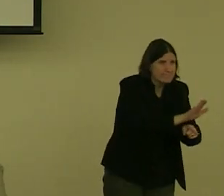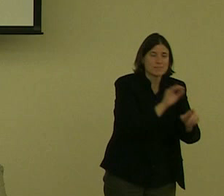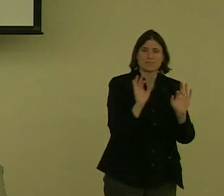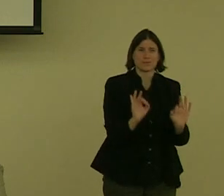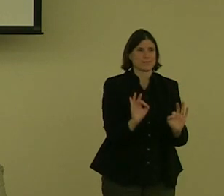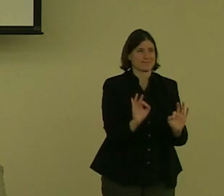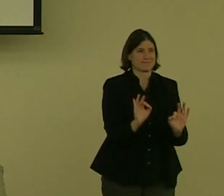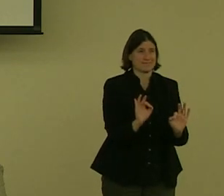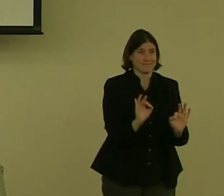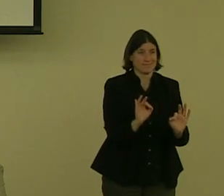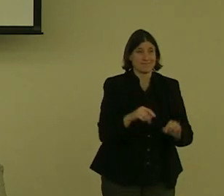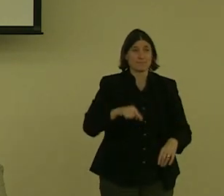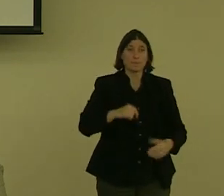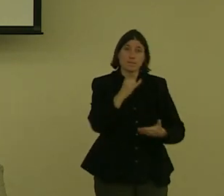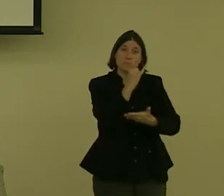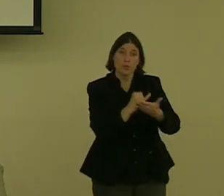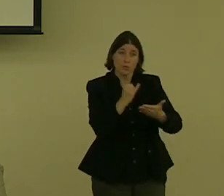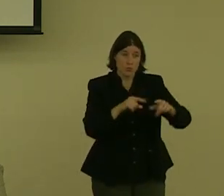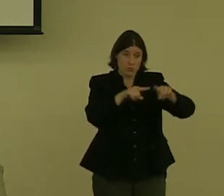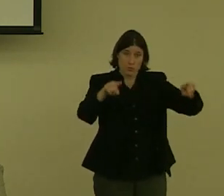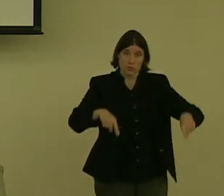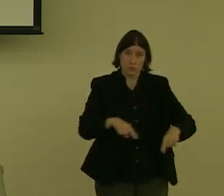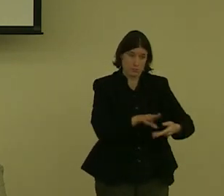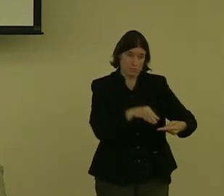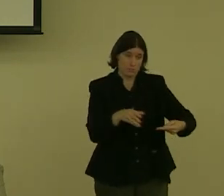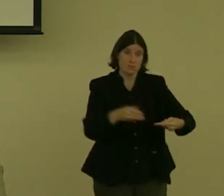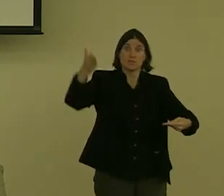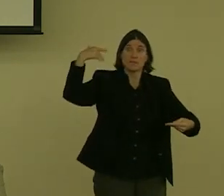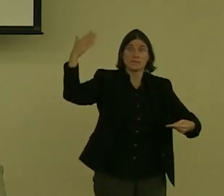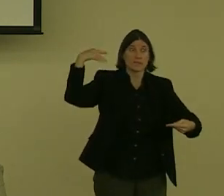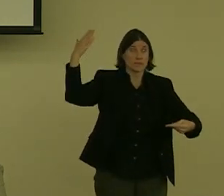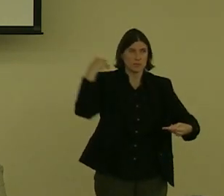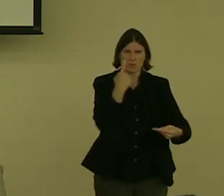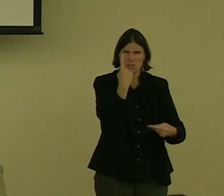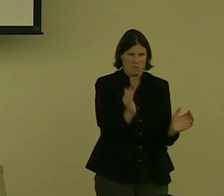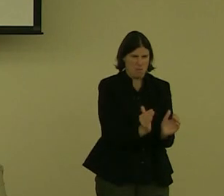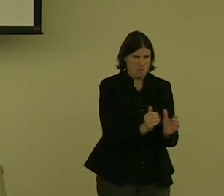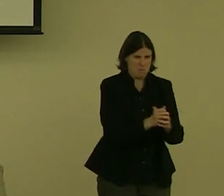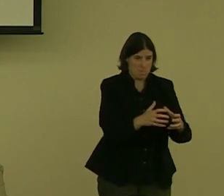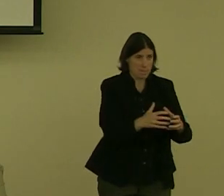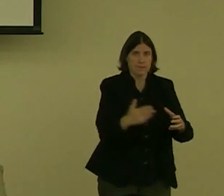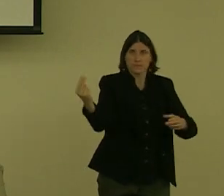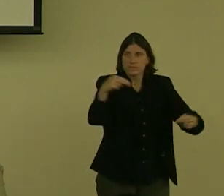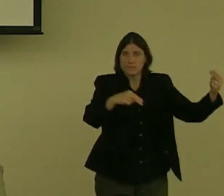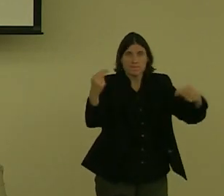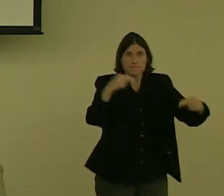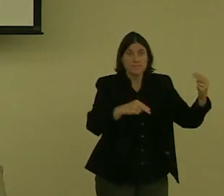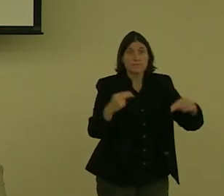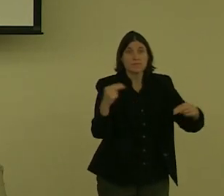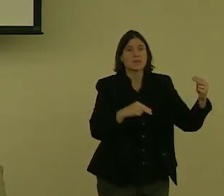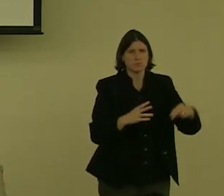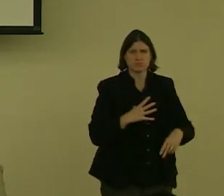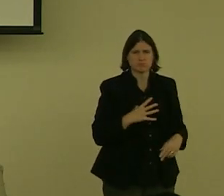yet, but I think we're moving fast. You know, Ben Saunders has established a